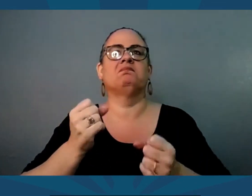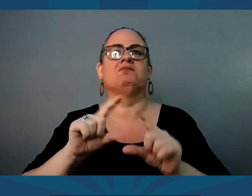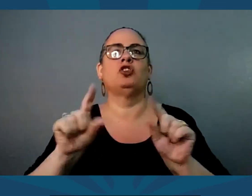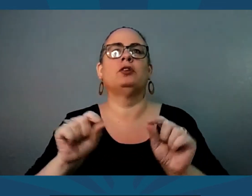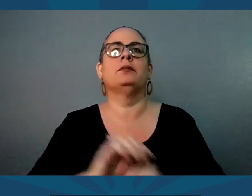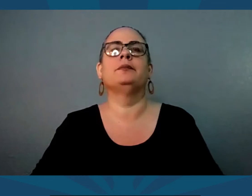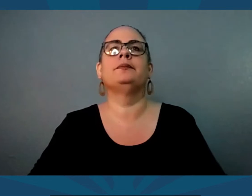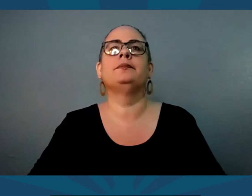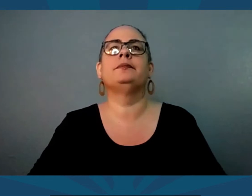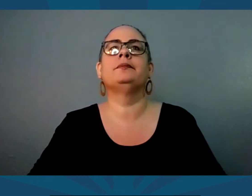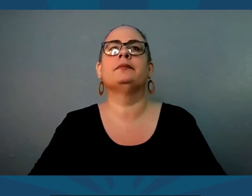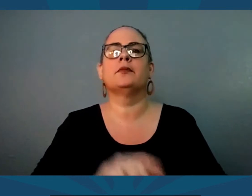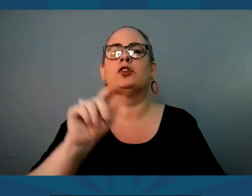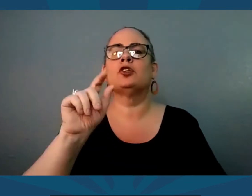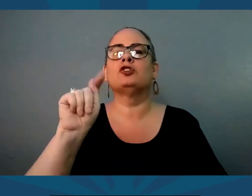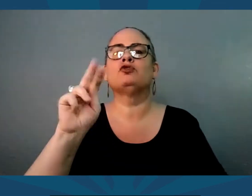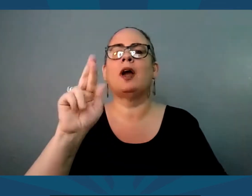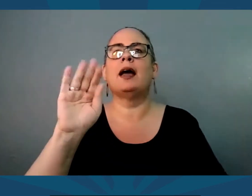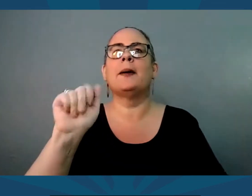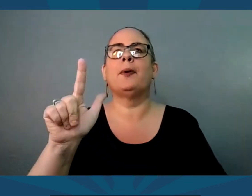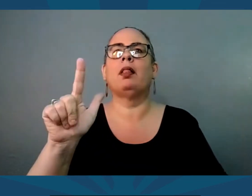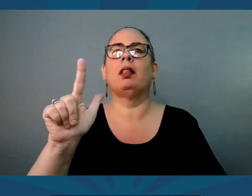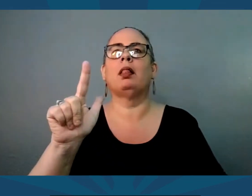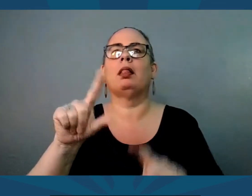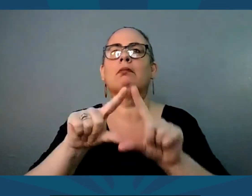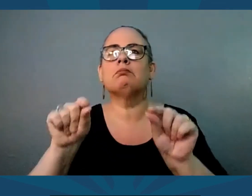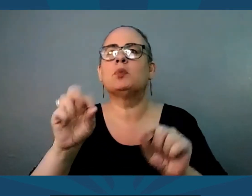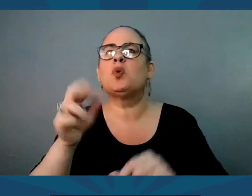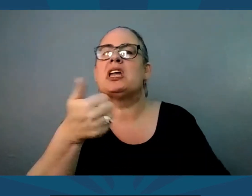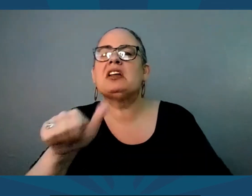Valid Arizona non-operating identification card.